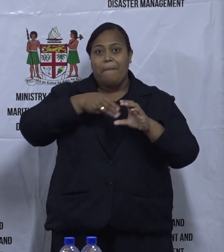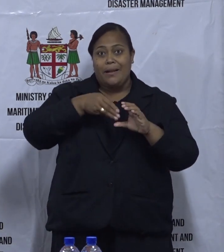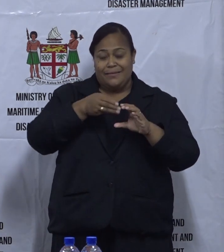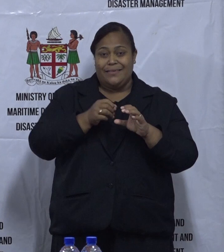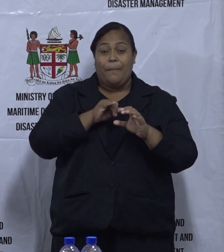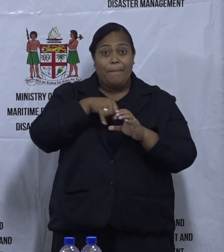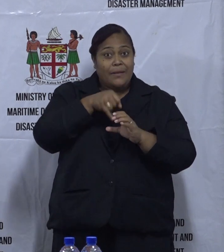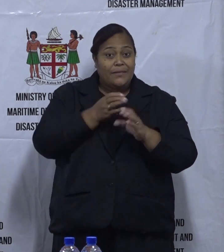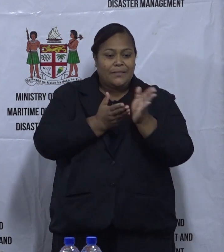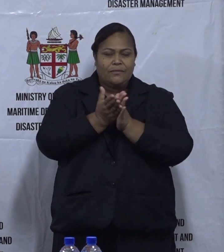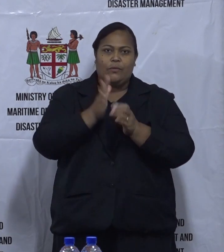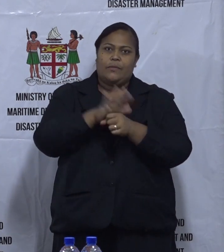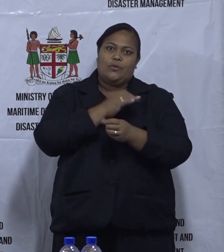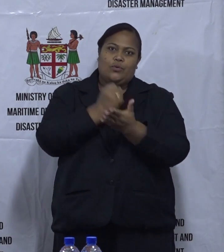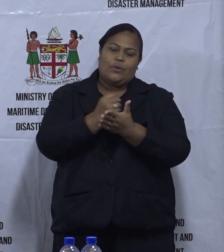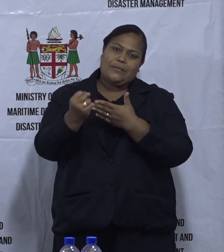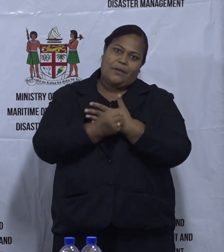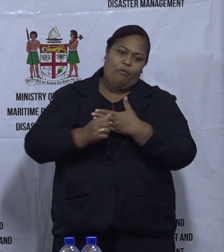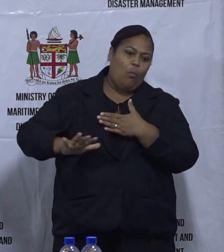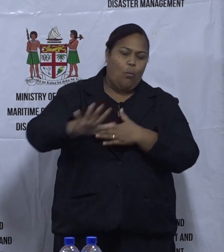safety of all evacuees, that